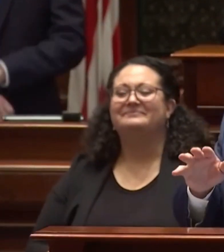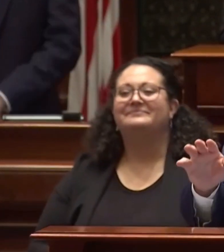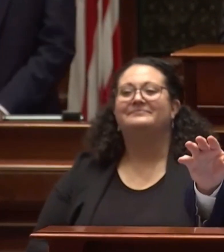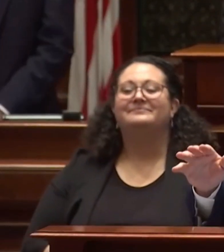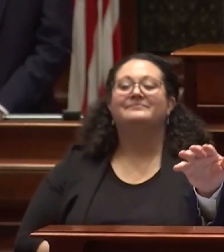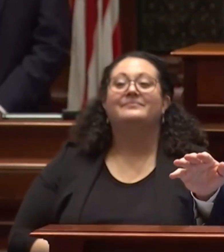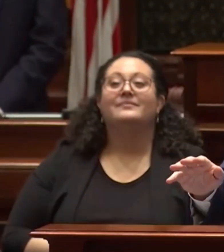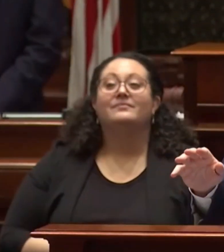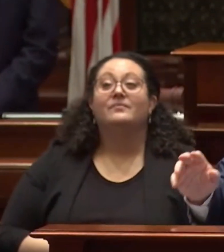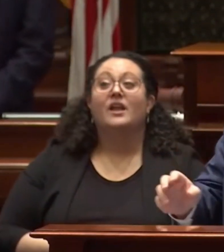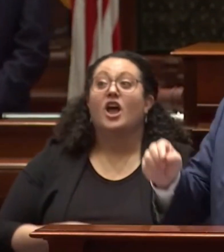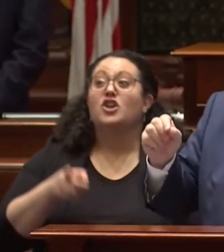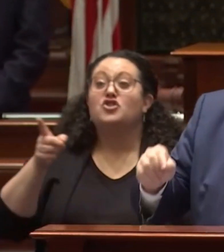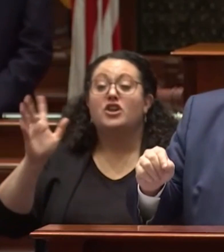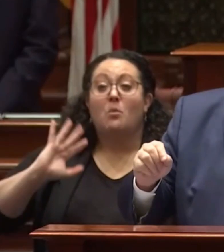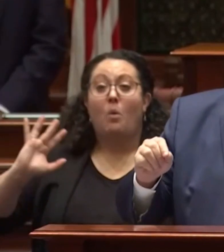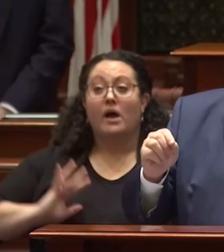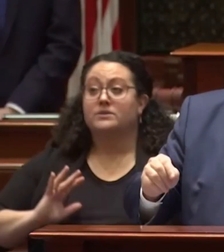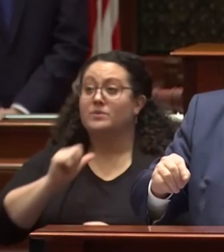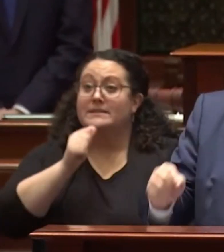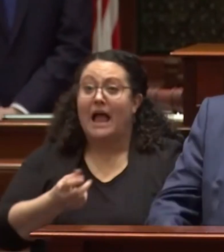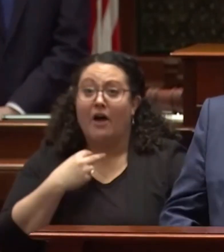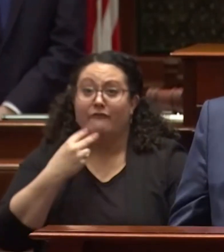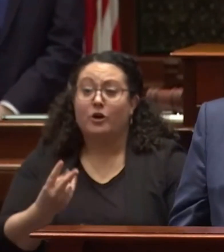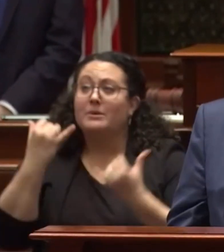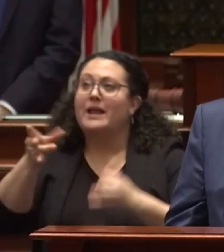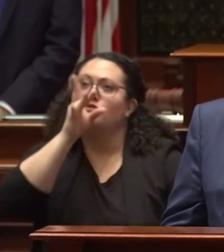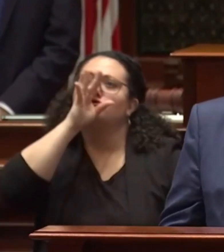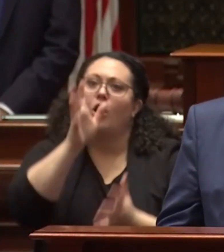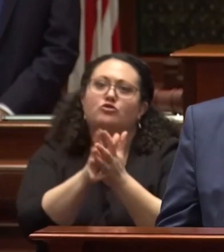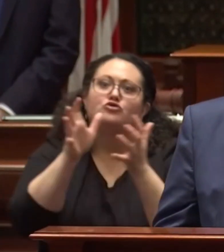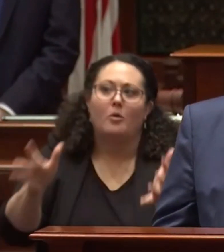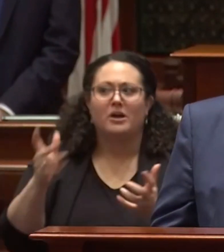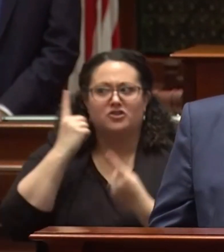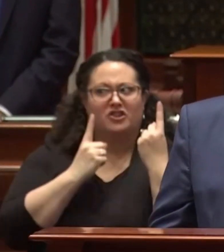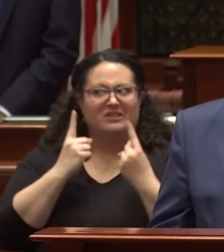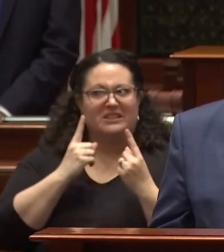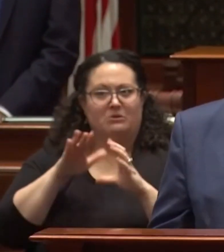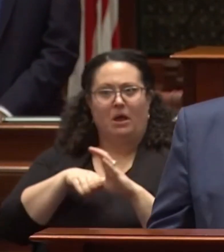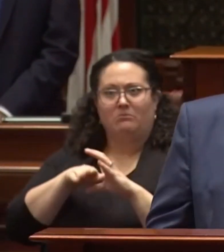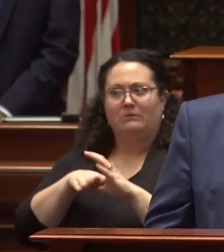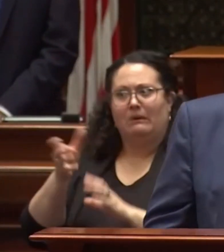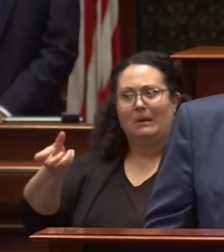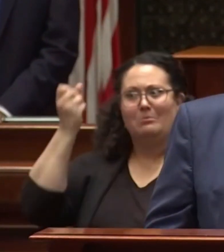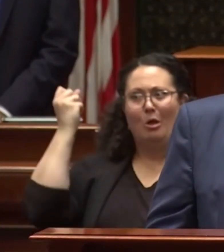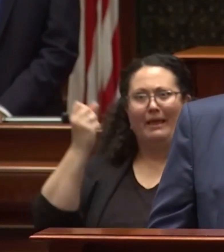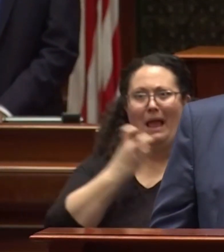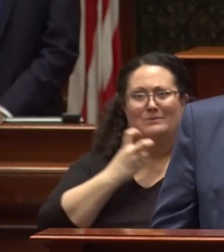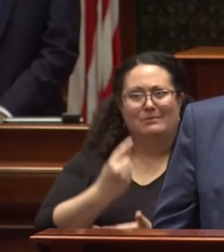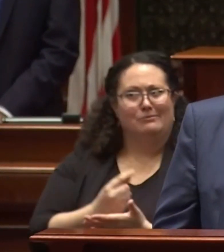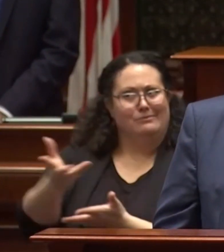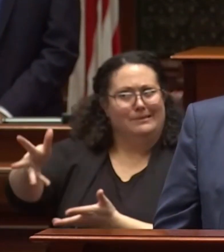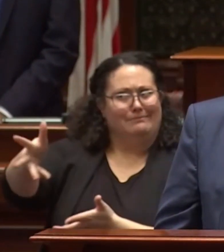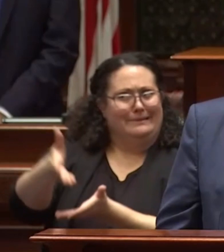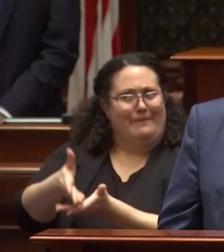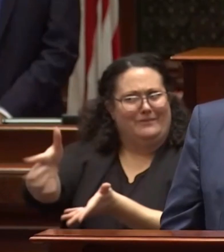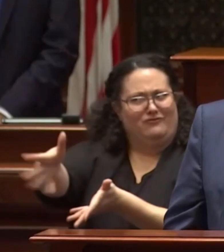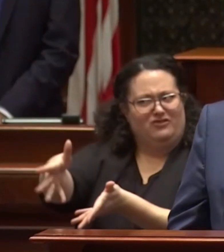Once nonverbal, Natalia now talks so much that they're even considering pulling her out of speech therapy.